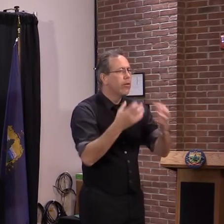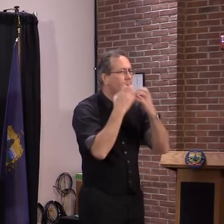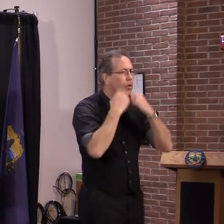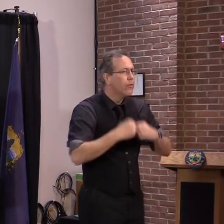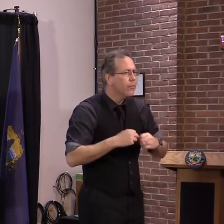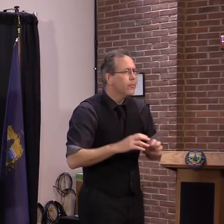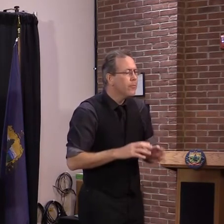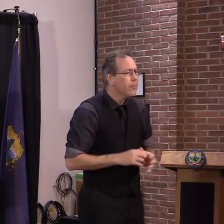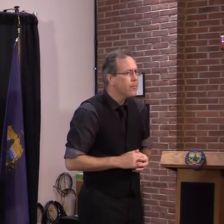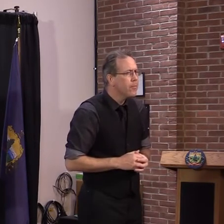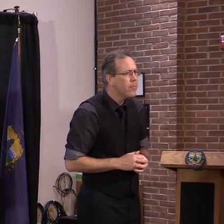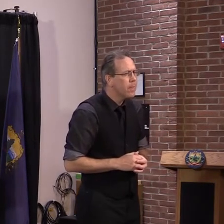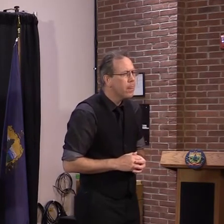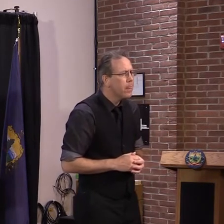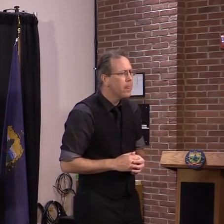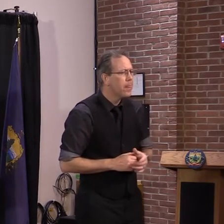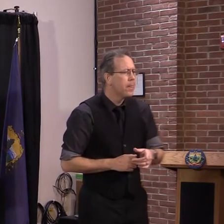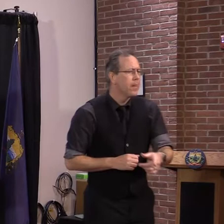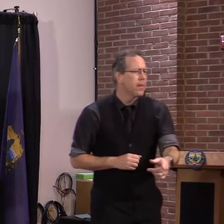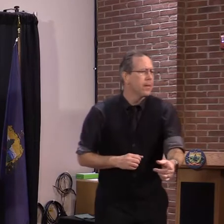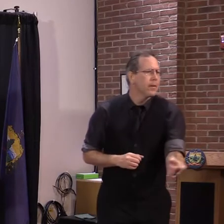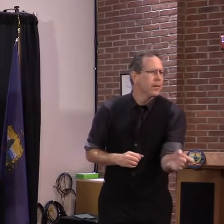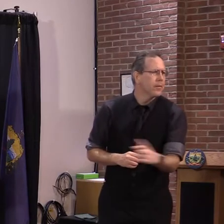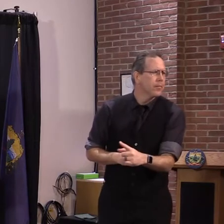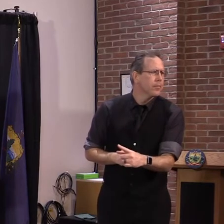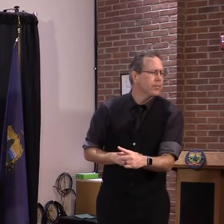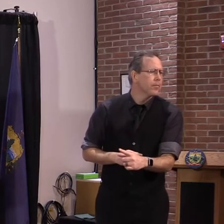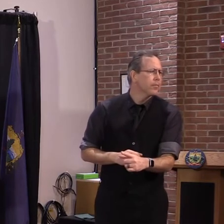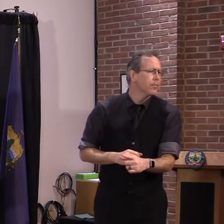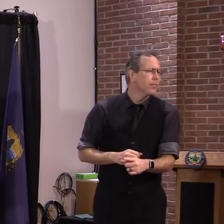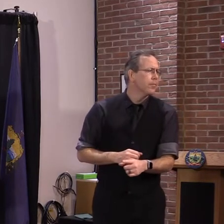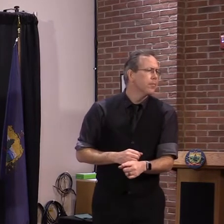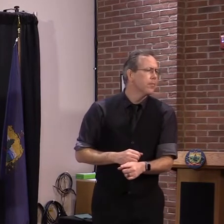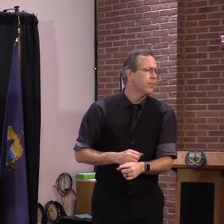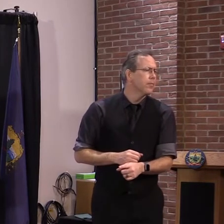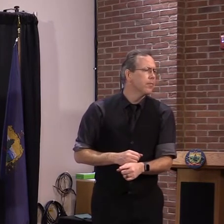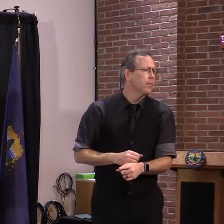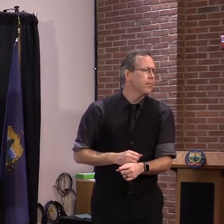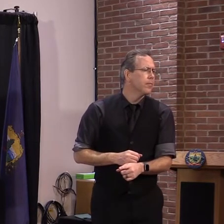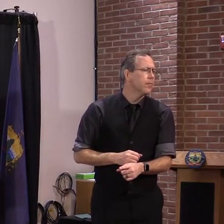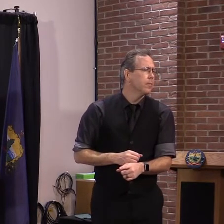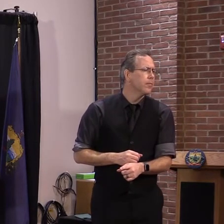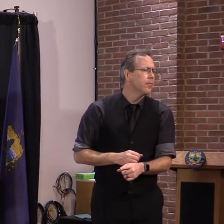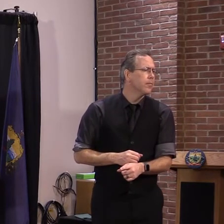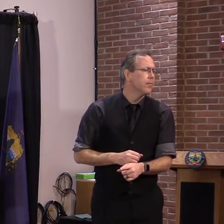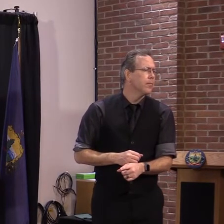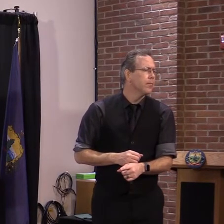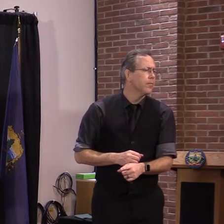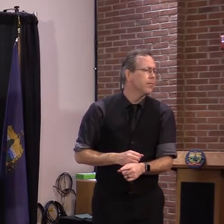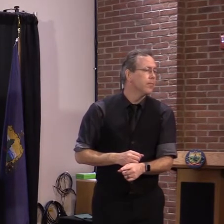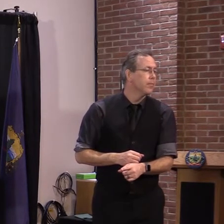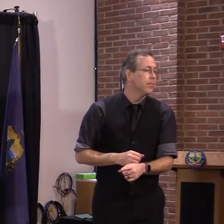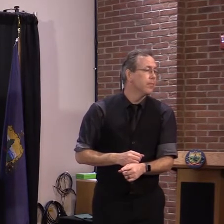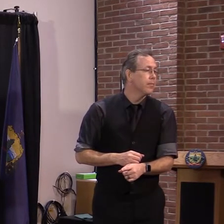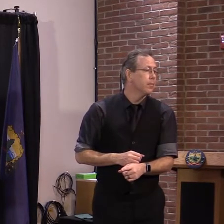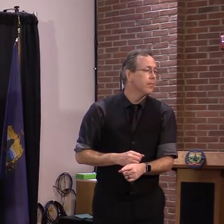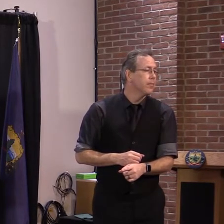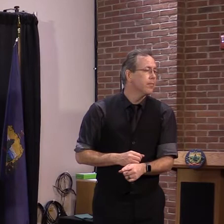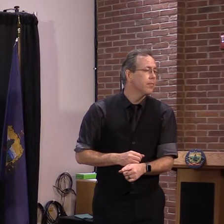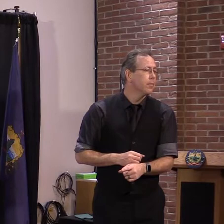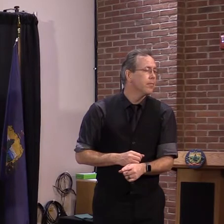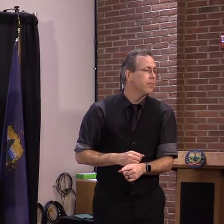And some of the anxiety and nervousness that you described that the students are experiencing, do you